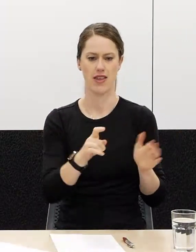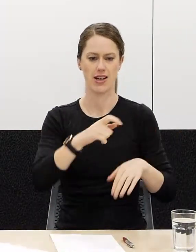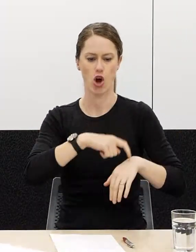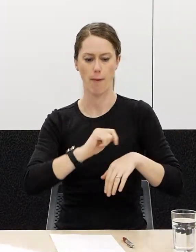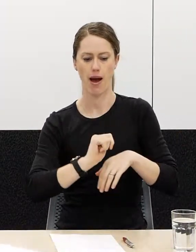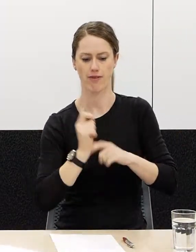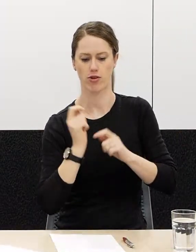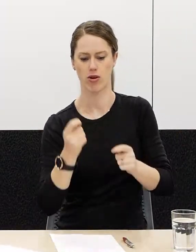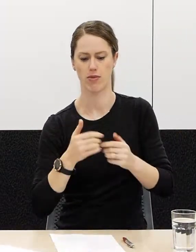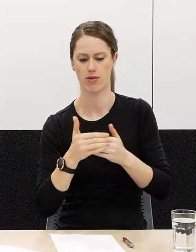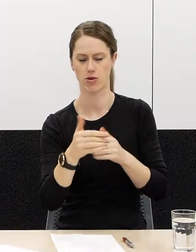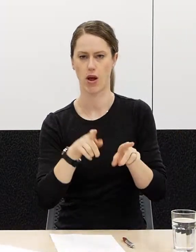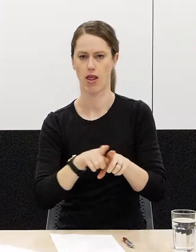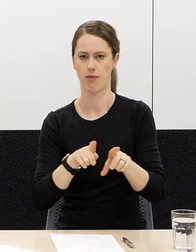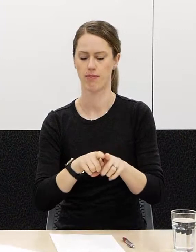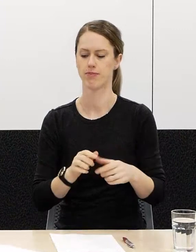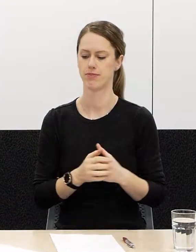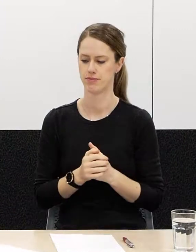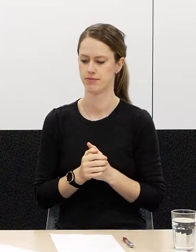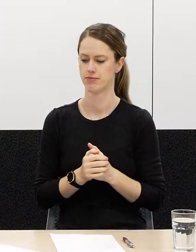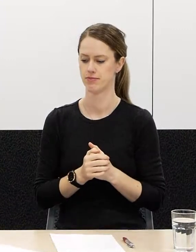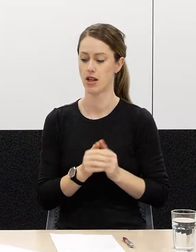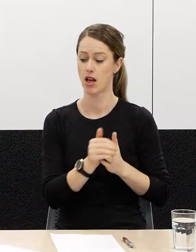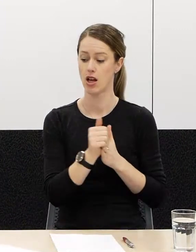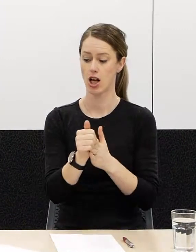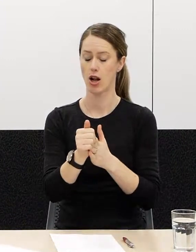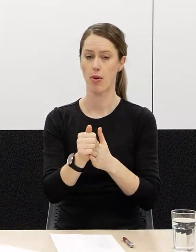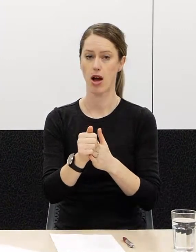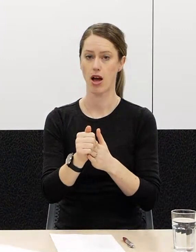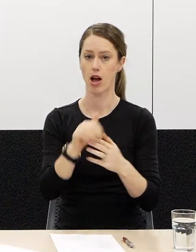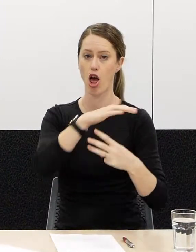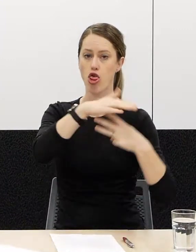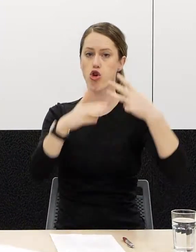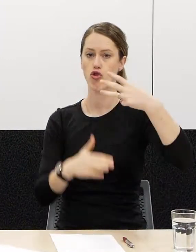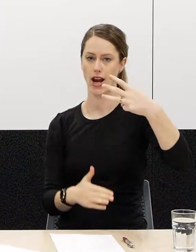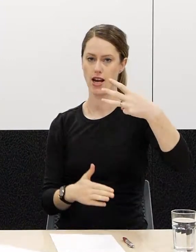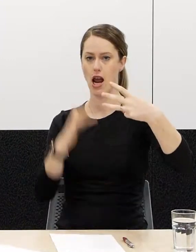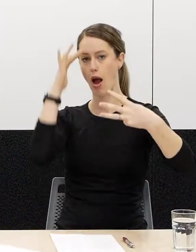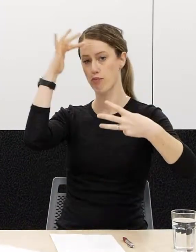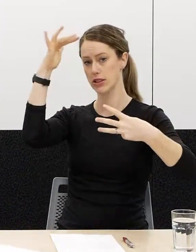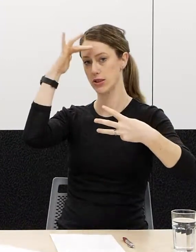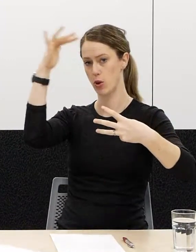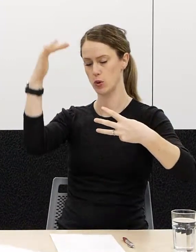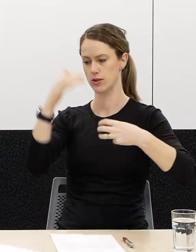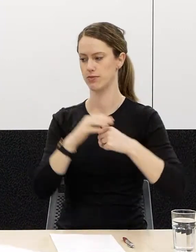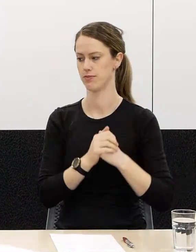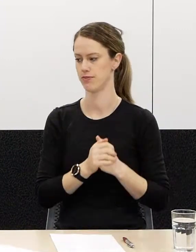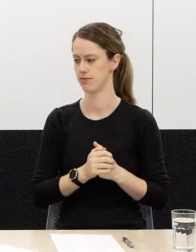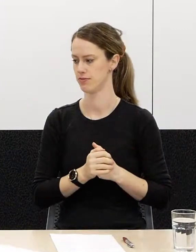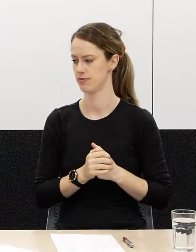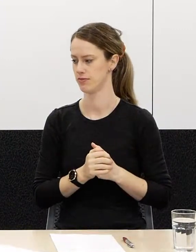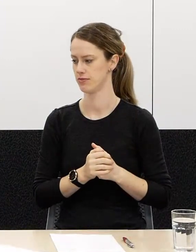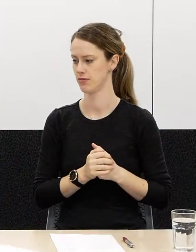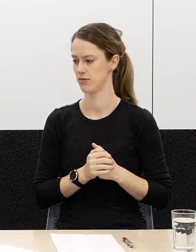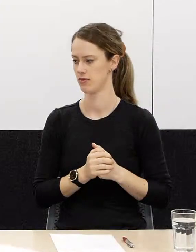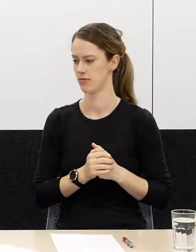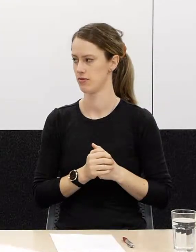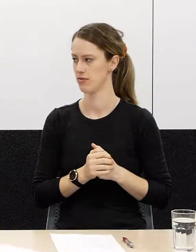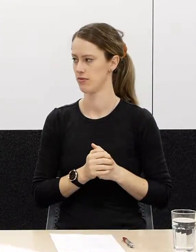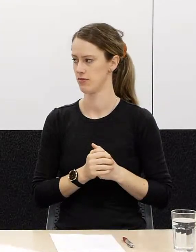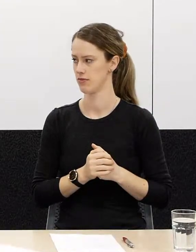after treatment. It's guided by 3 overarching principles. It's about making decisions because